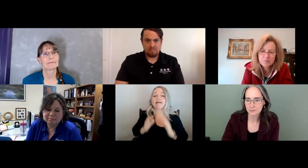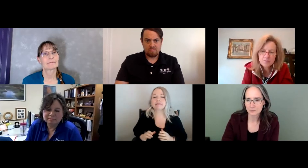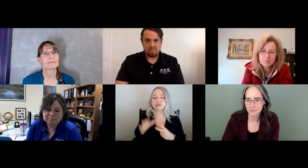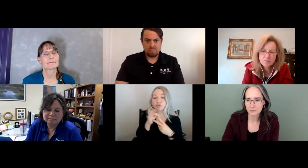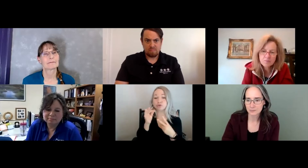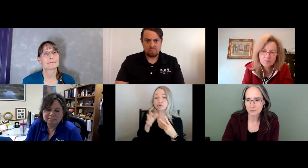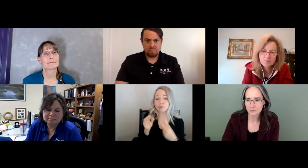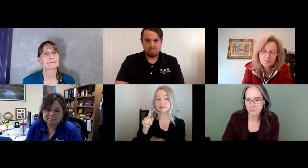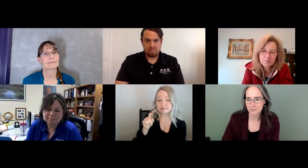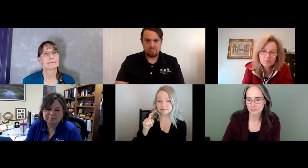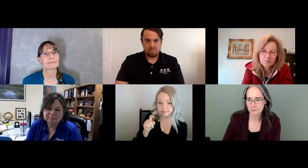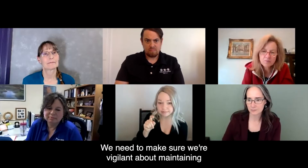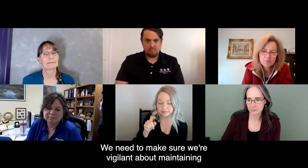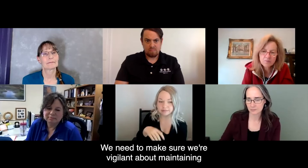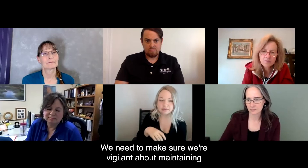RCC,